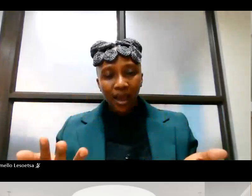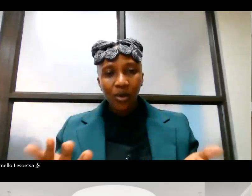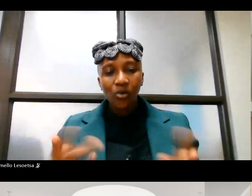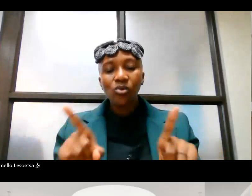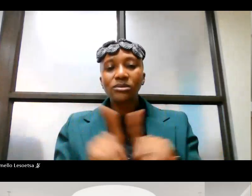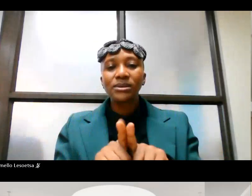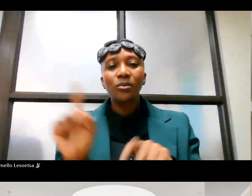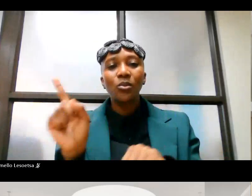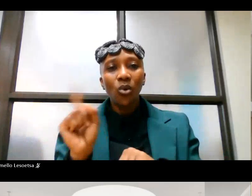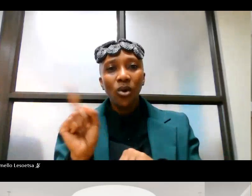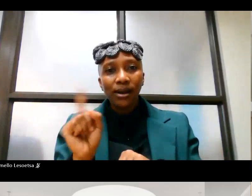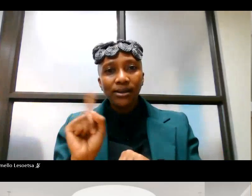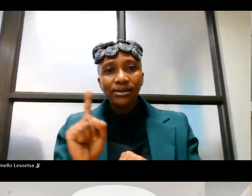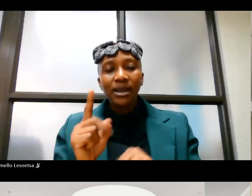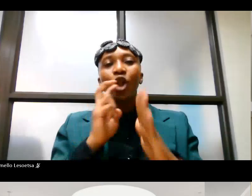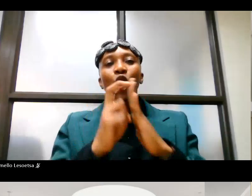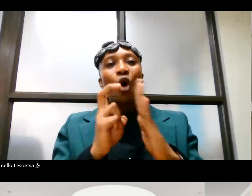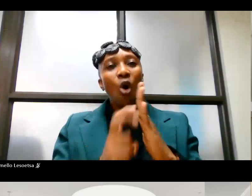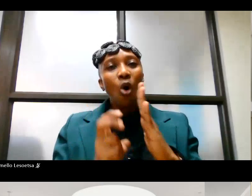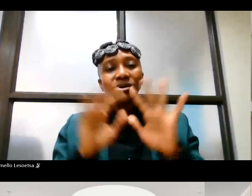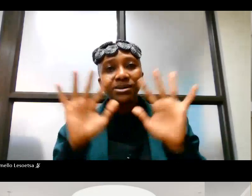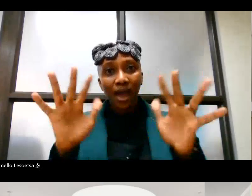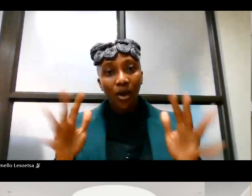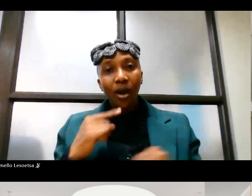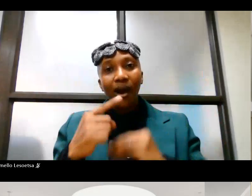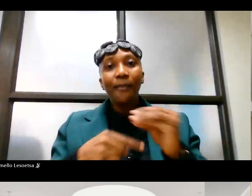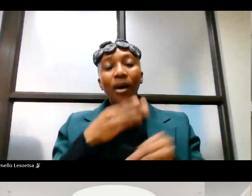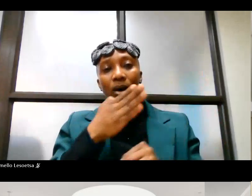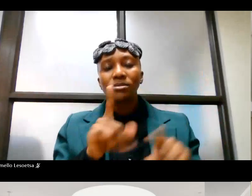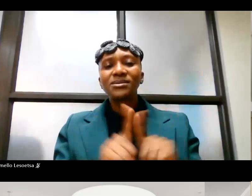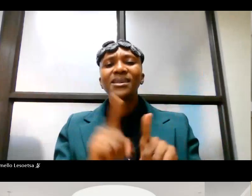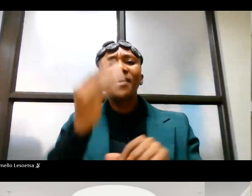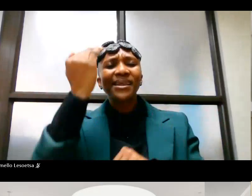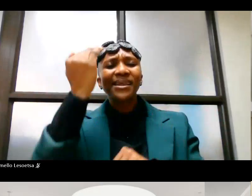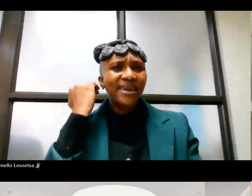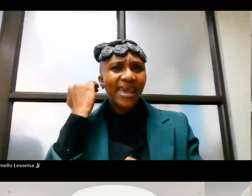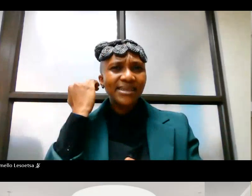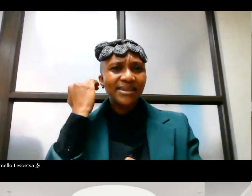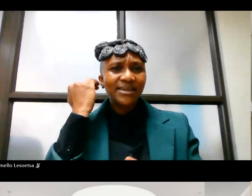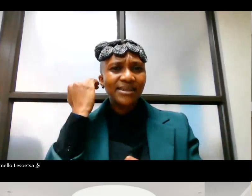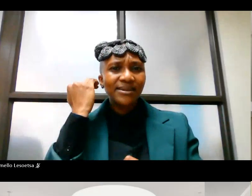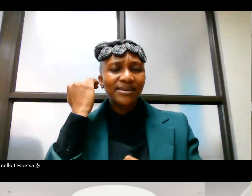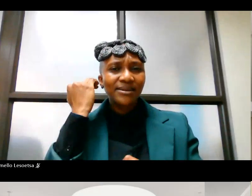what the law says about it, and the experience of,